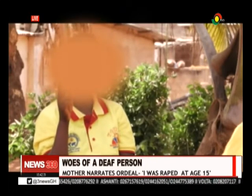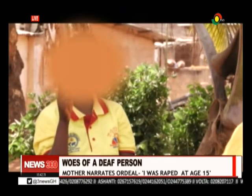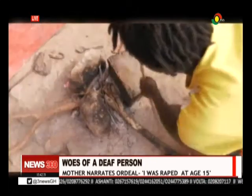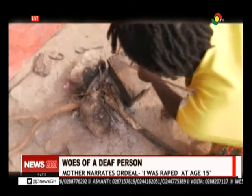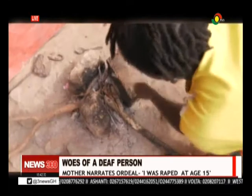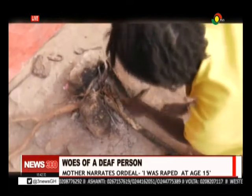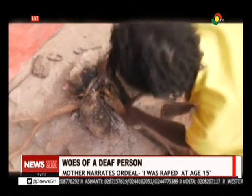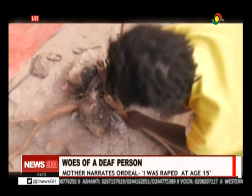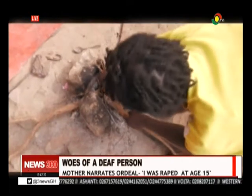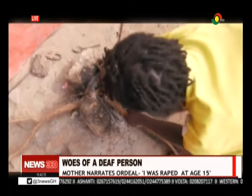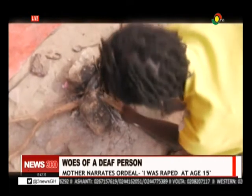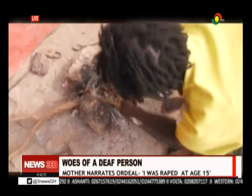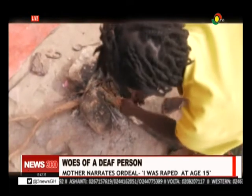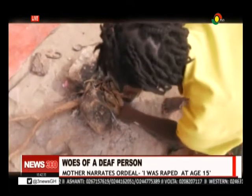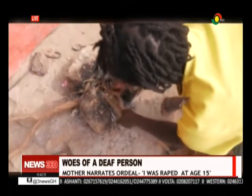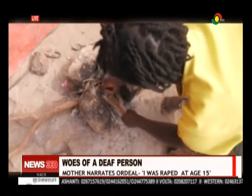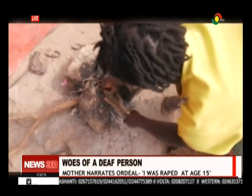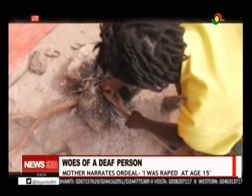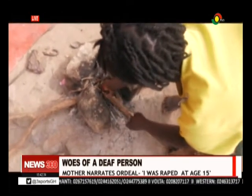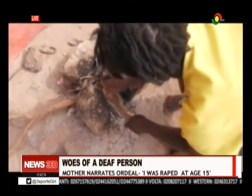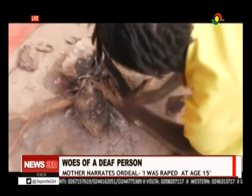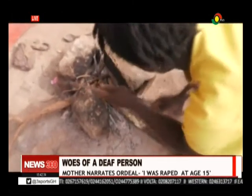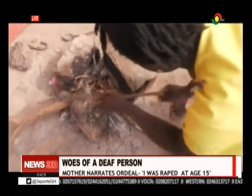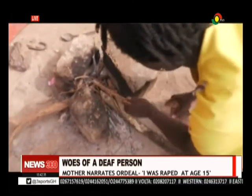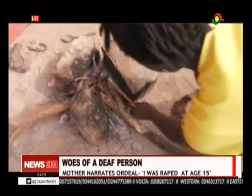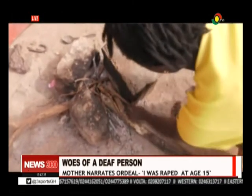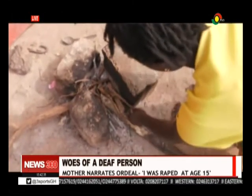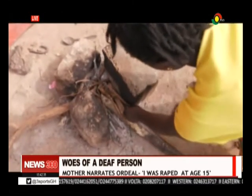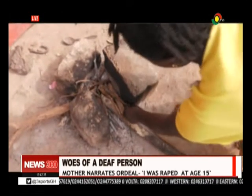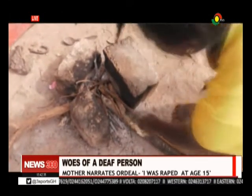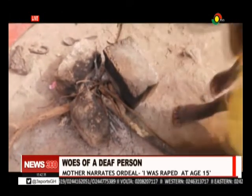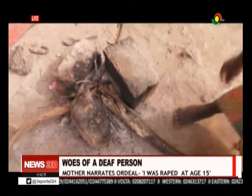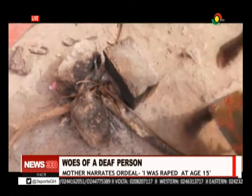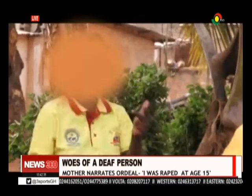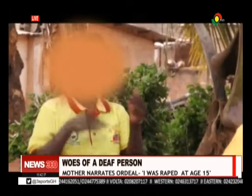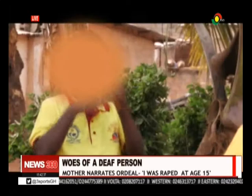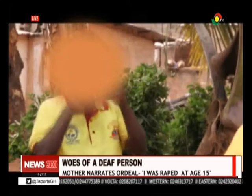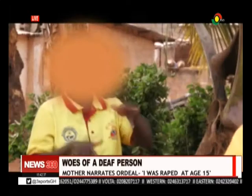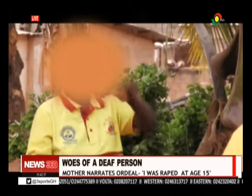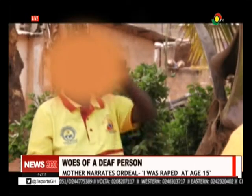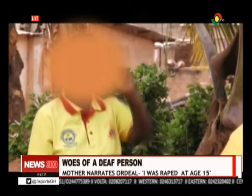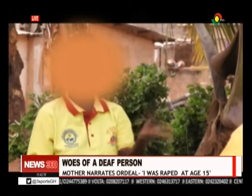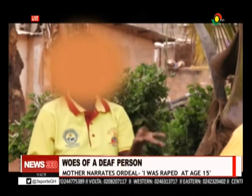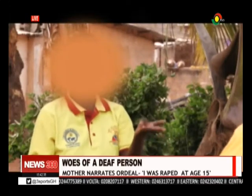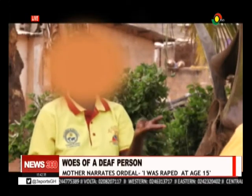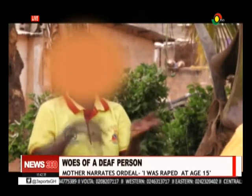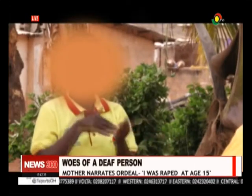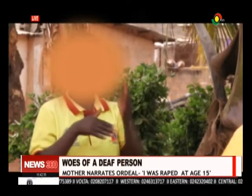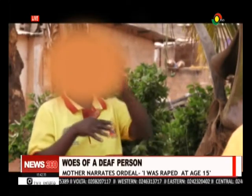me i stayed home that time my father was dead then my mother took care